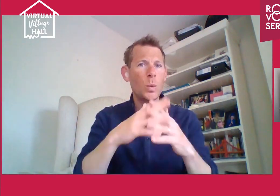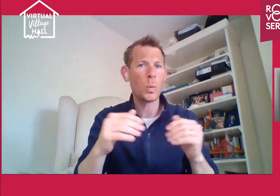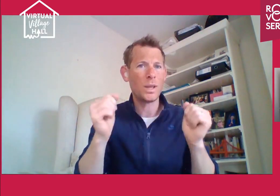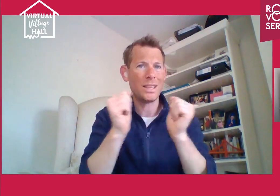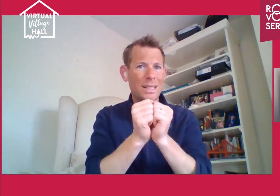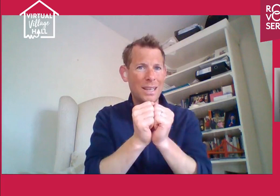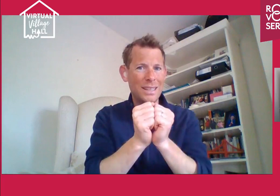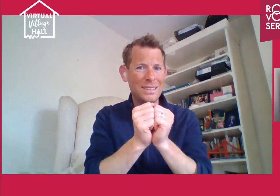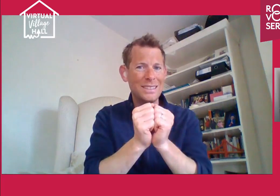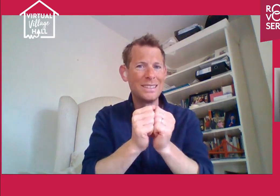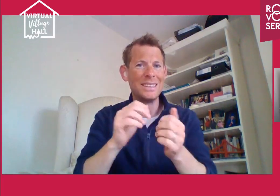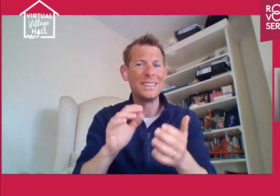Hope you all have a lovely weekend.